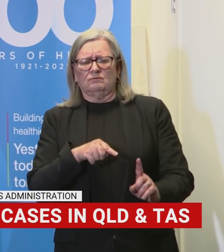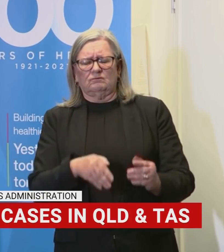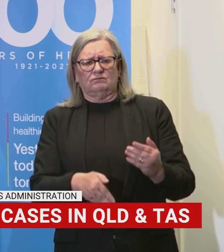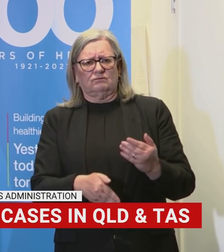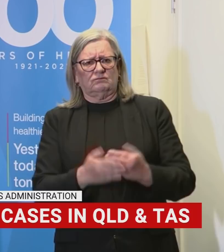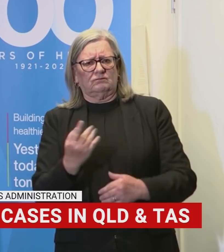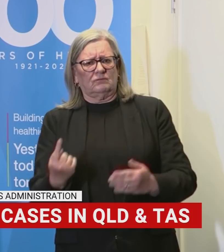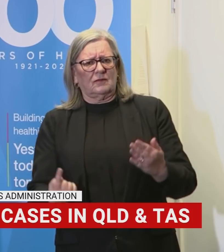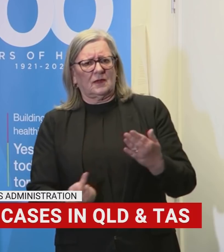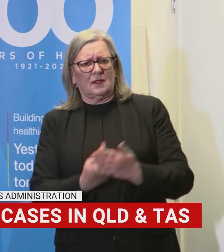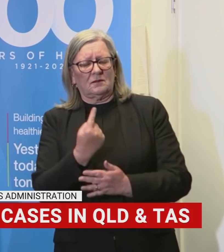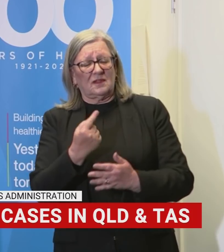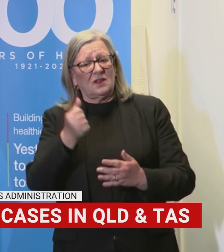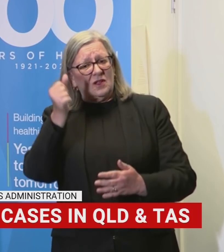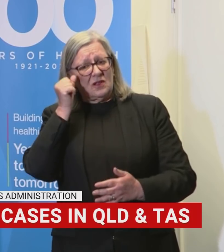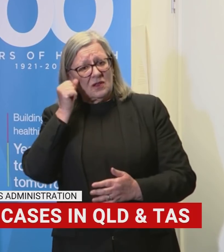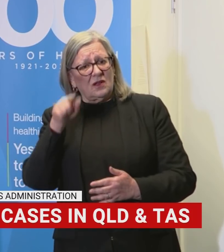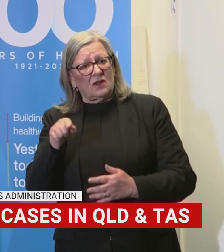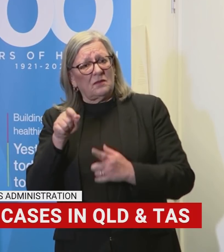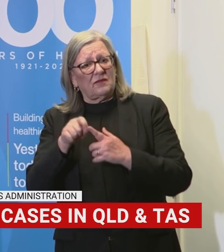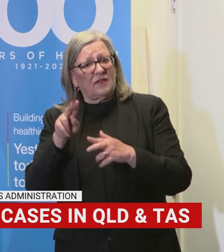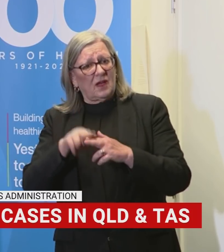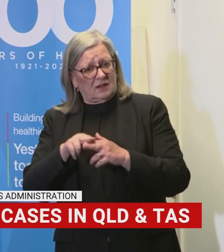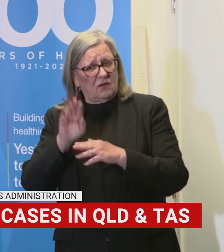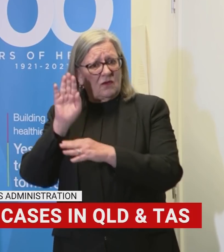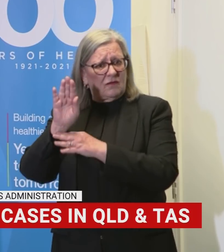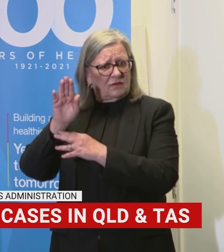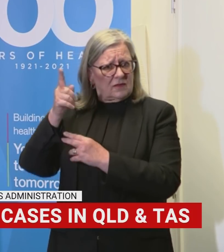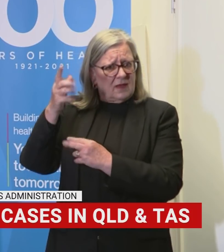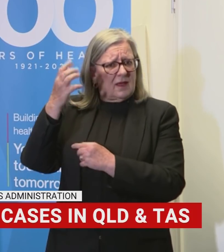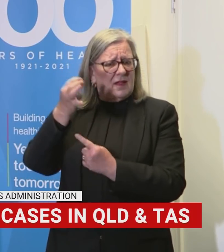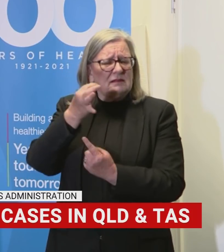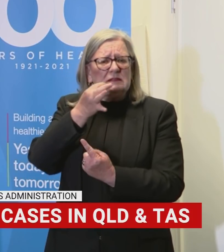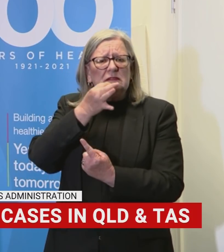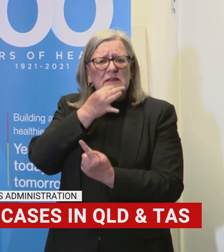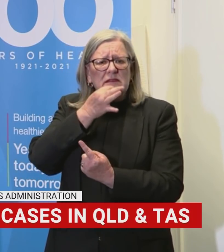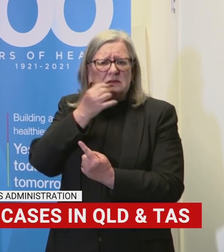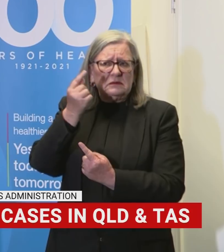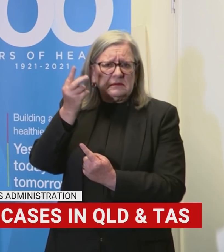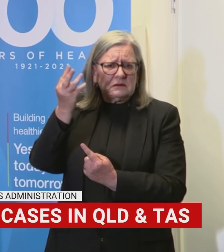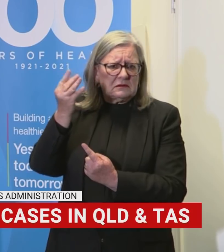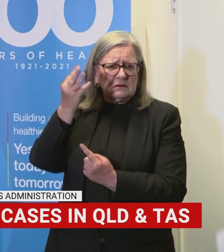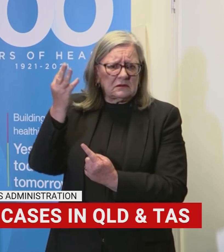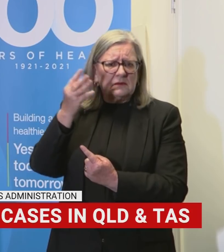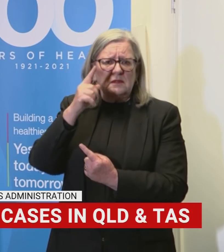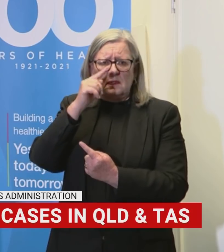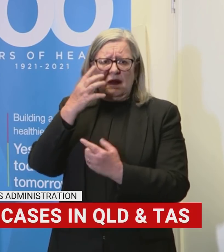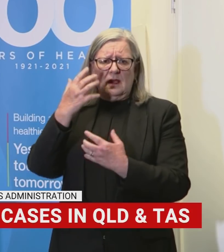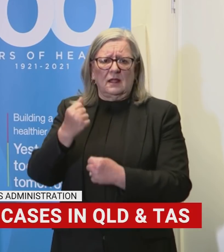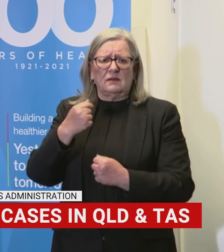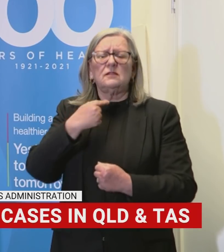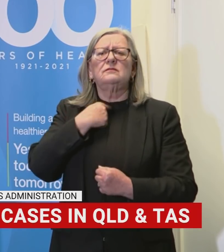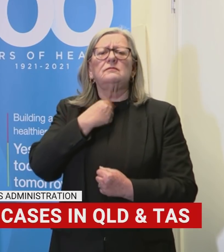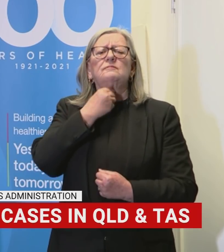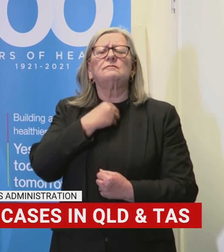a very small but significant number of people have reported anaphylaxis, a severe allergic reaction.